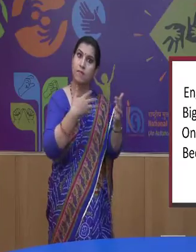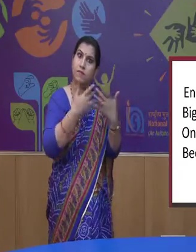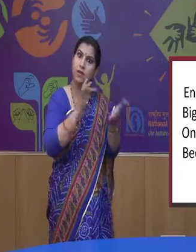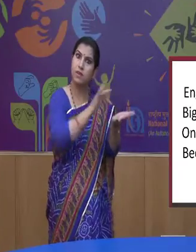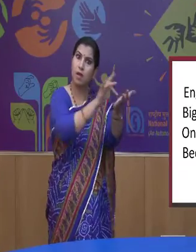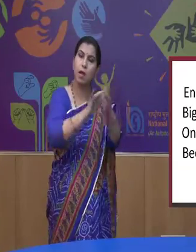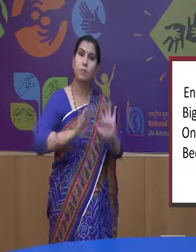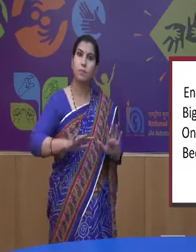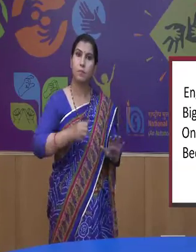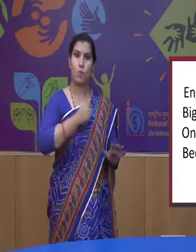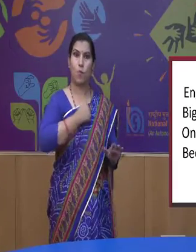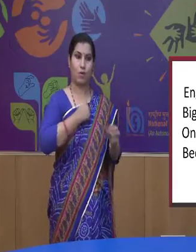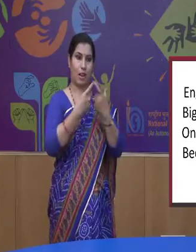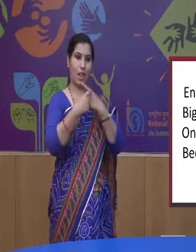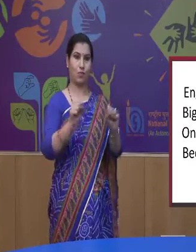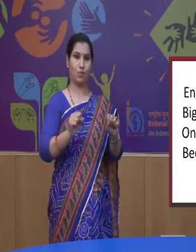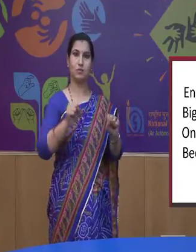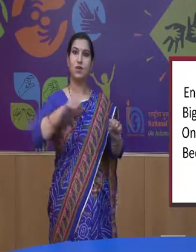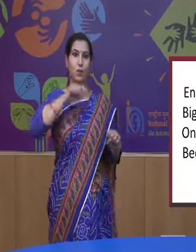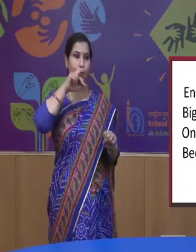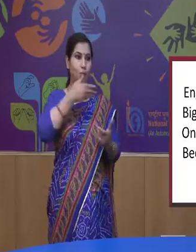That has become our own language today.